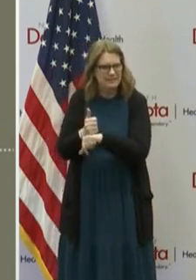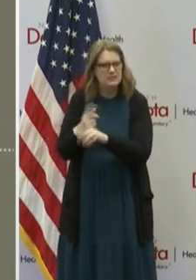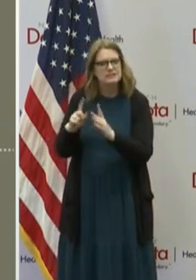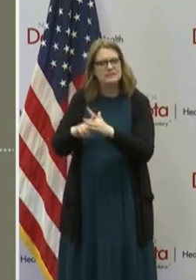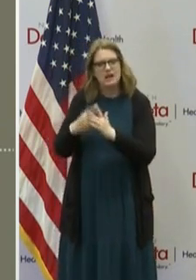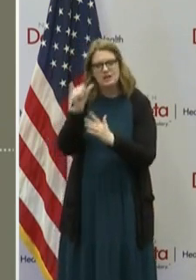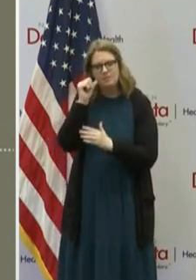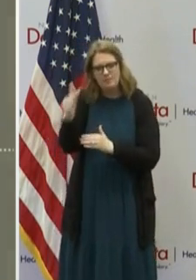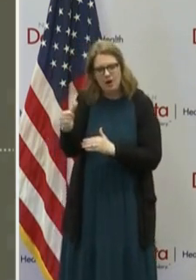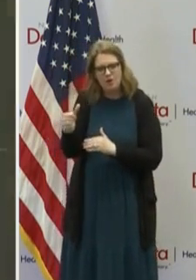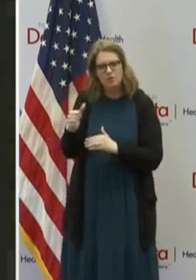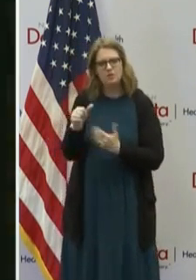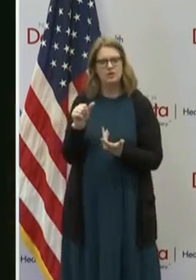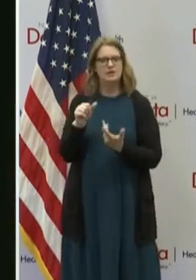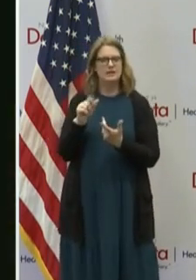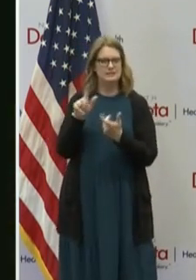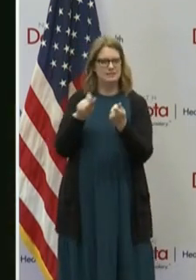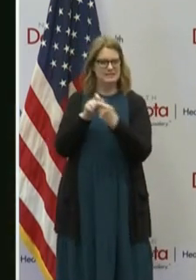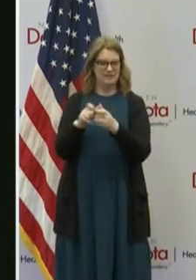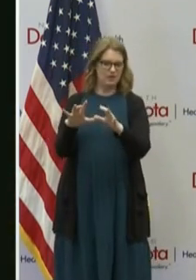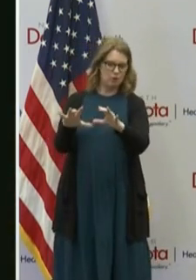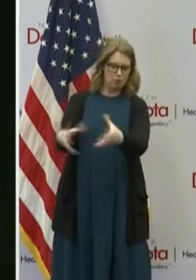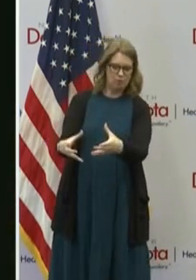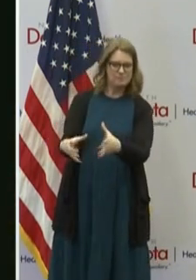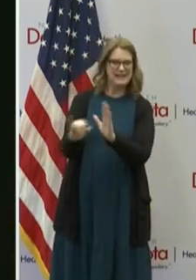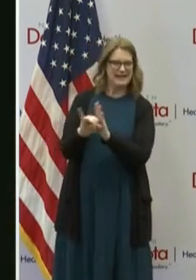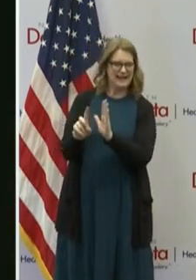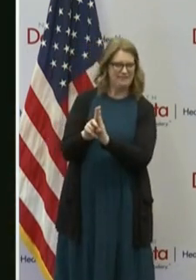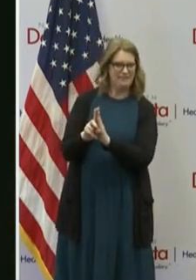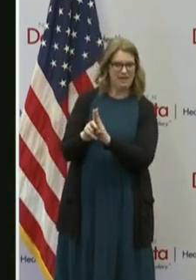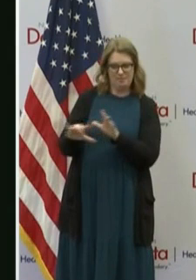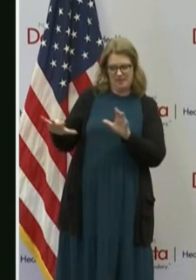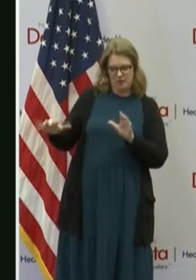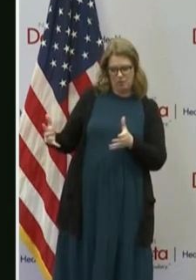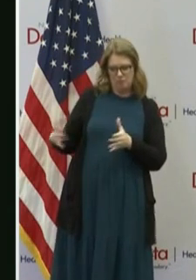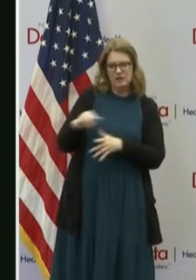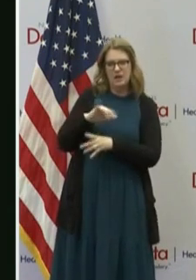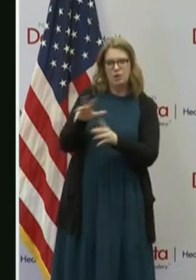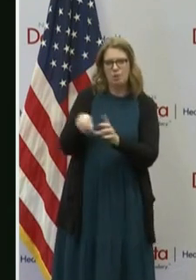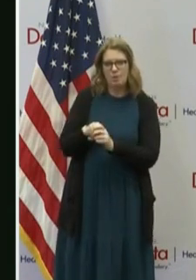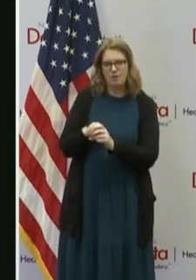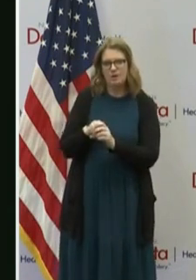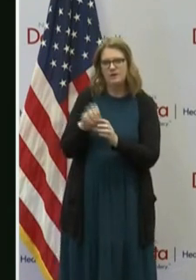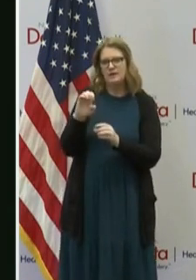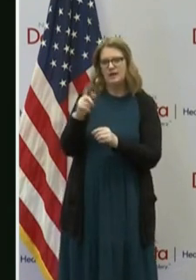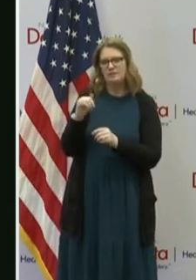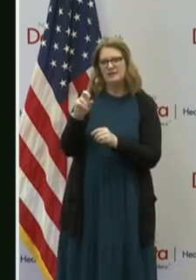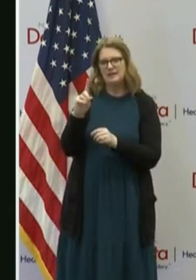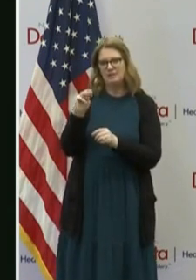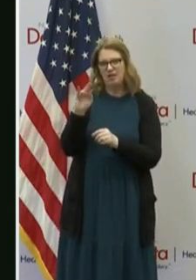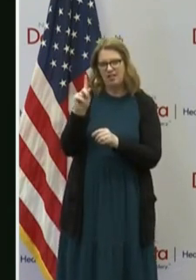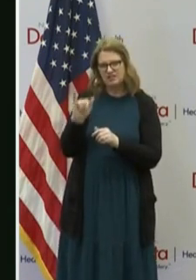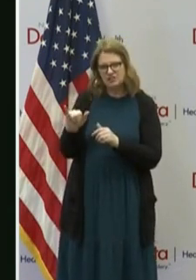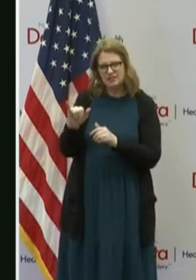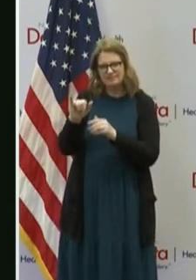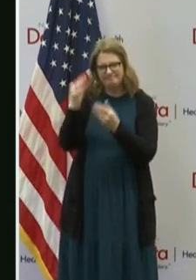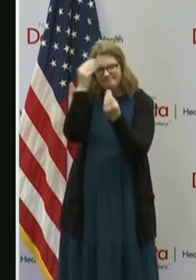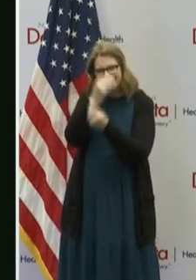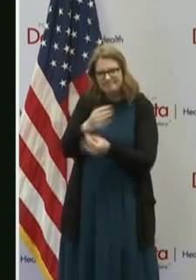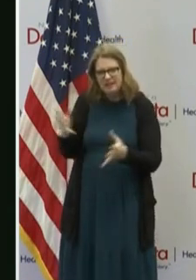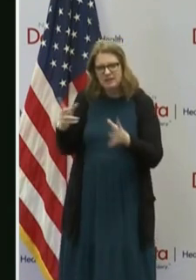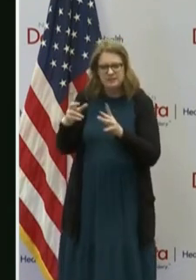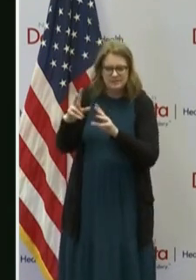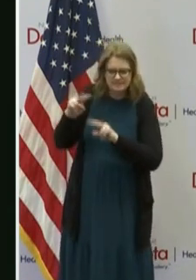tomorrow, and this matrix will be based on target groups identified by the task force and will incorporate epidemiology data to determine testing